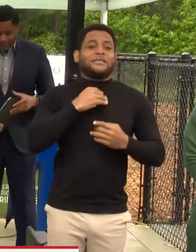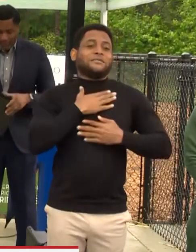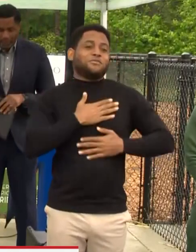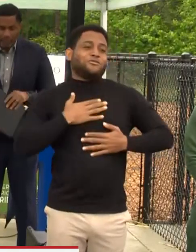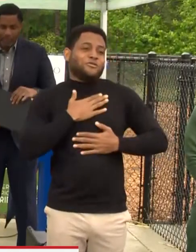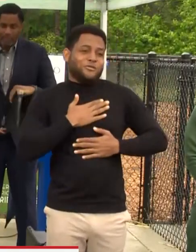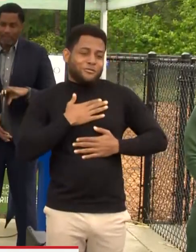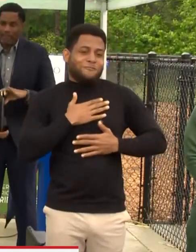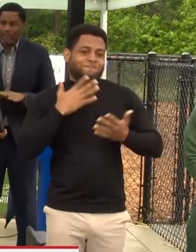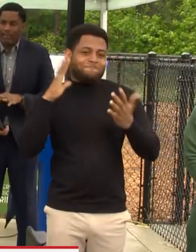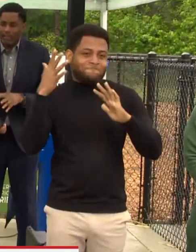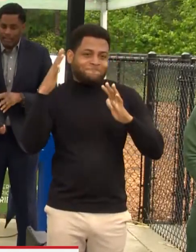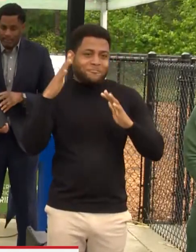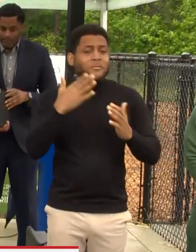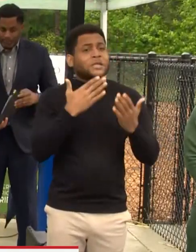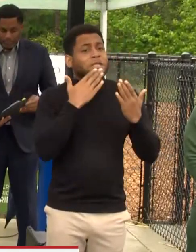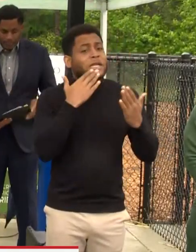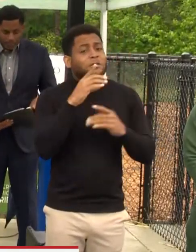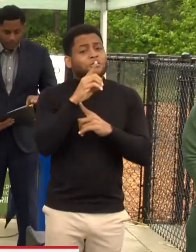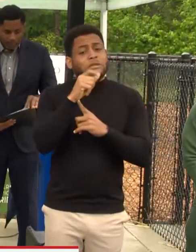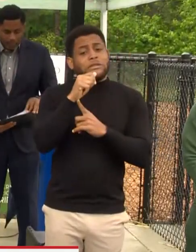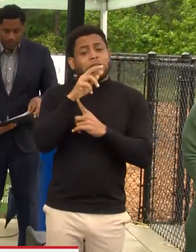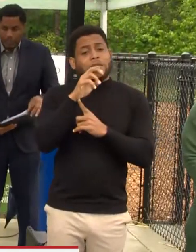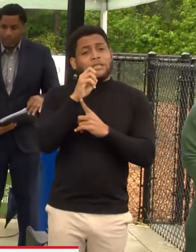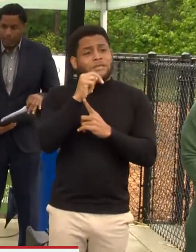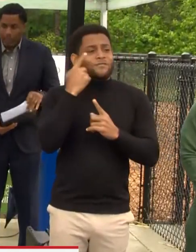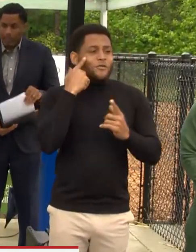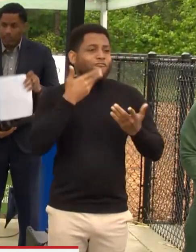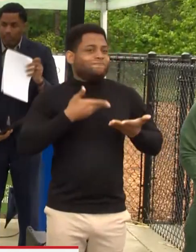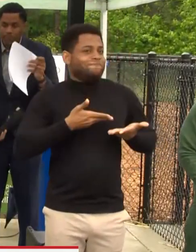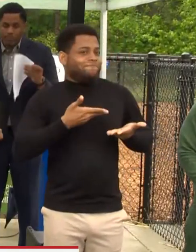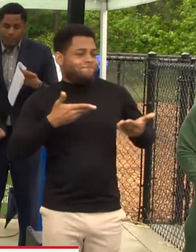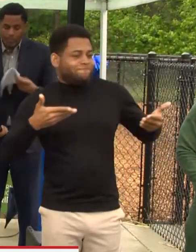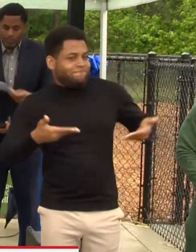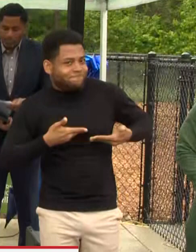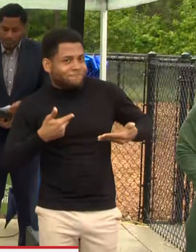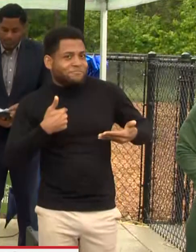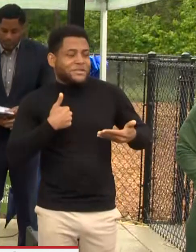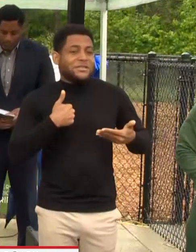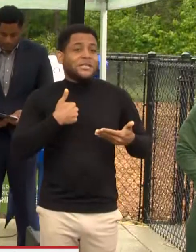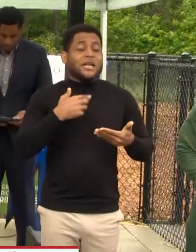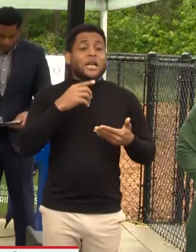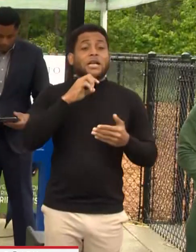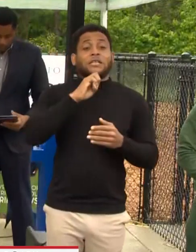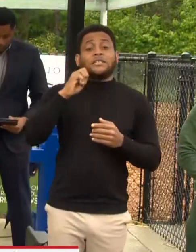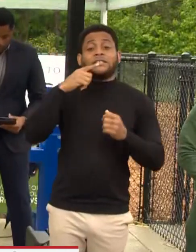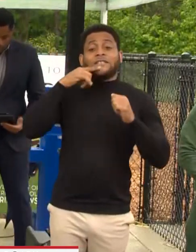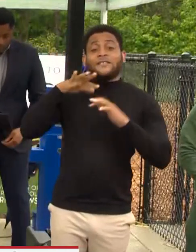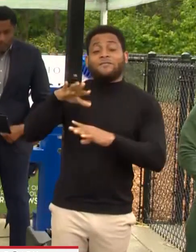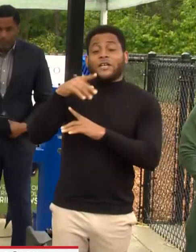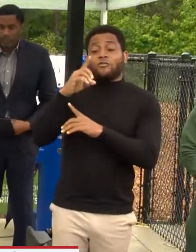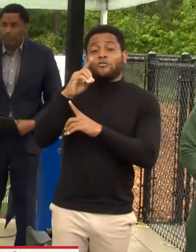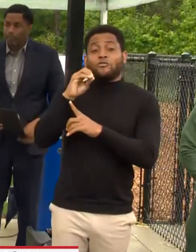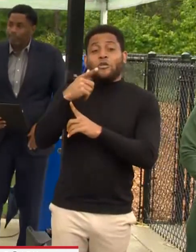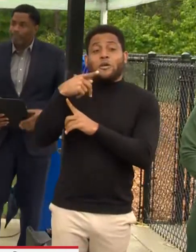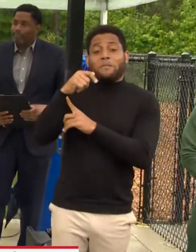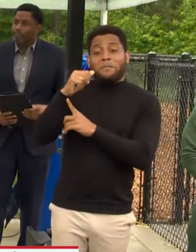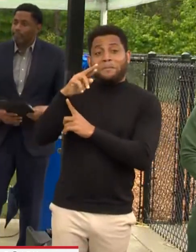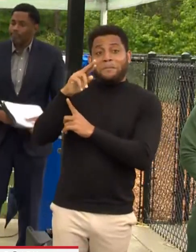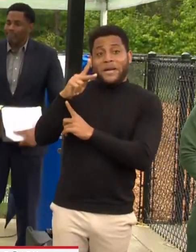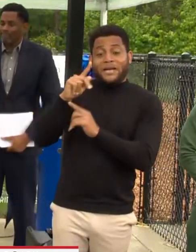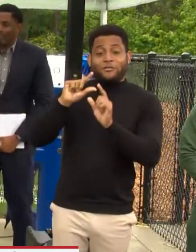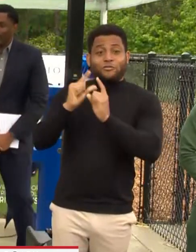that introduction, and the East River Dog Park Group for your advocacy. I want to thank